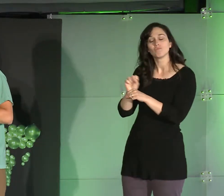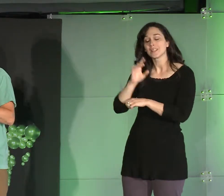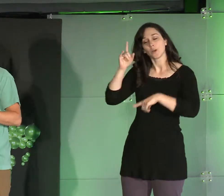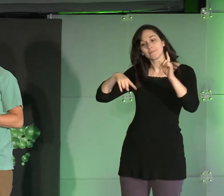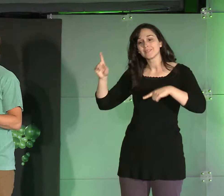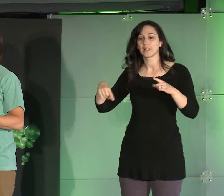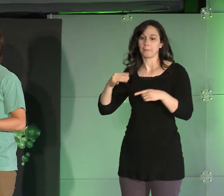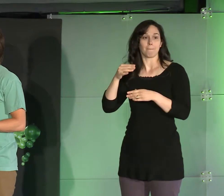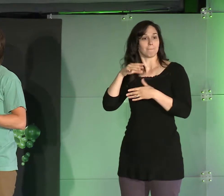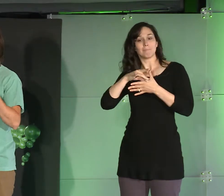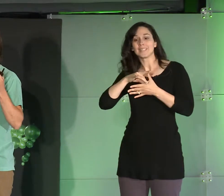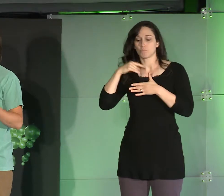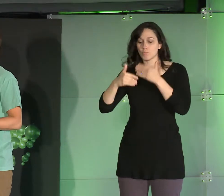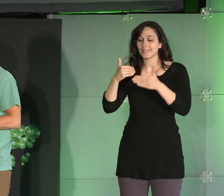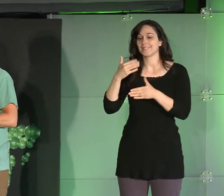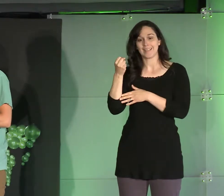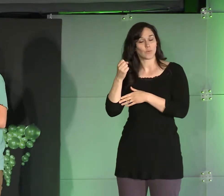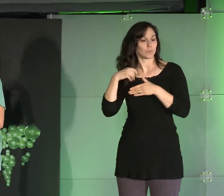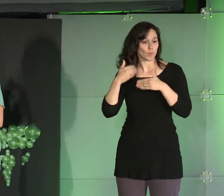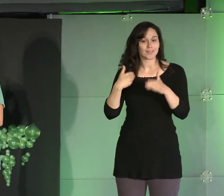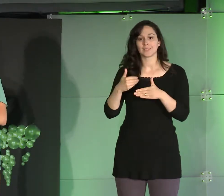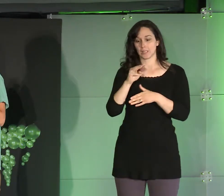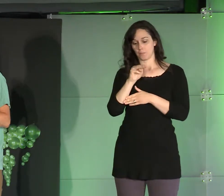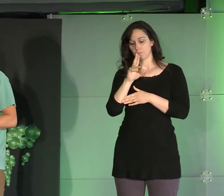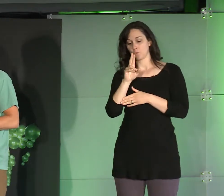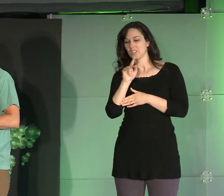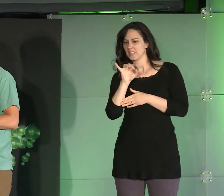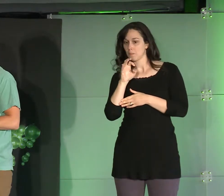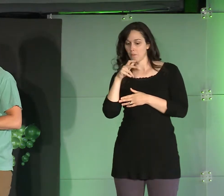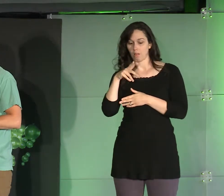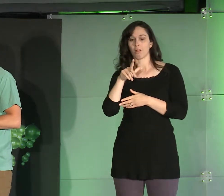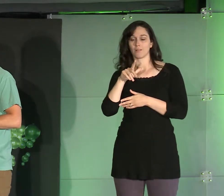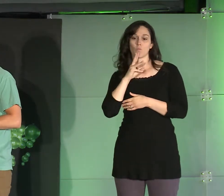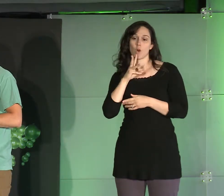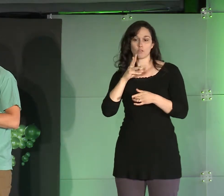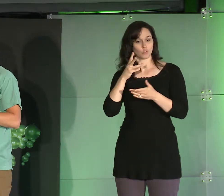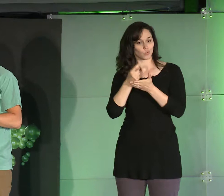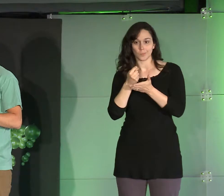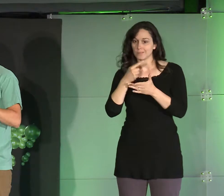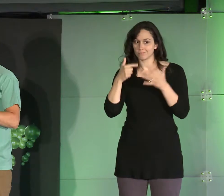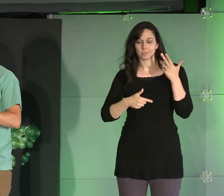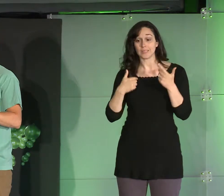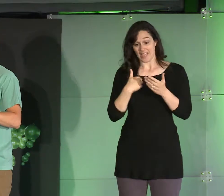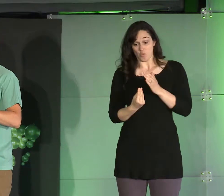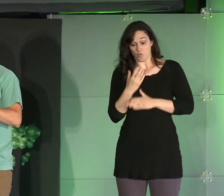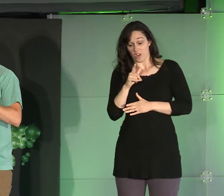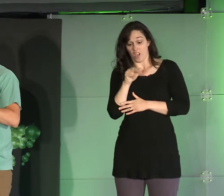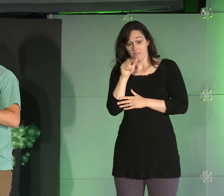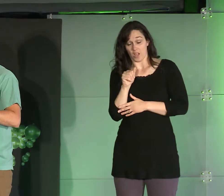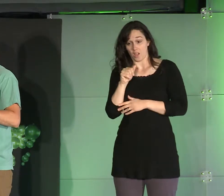like meat processing, dairy processing, even municipal wastewater treatment were all things that we explored. I actually grew larvae